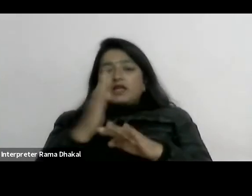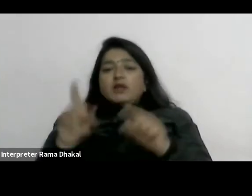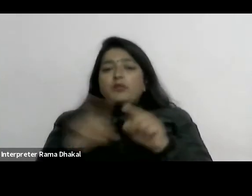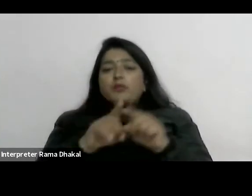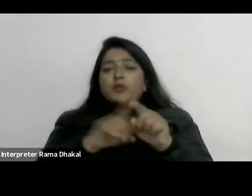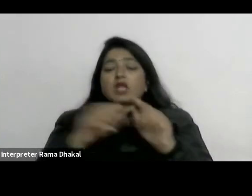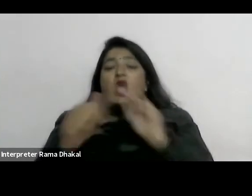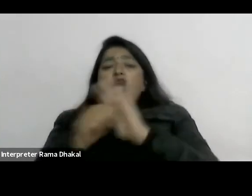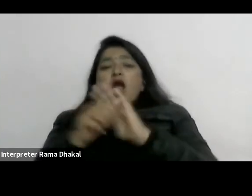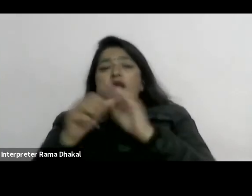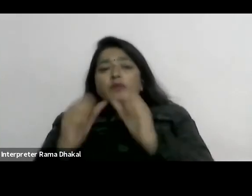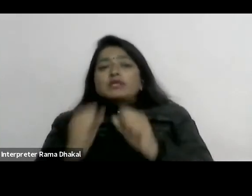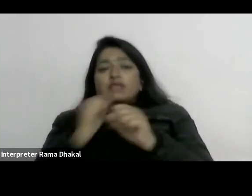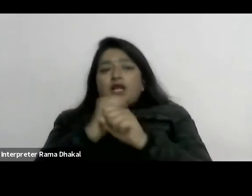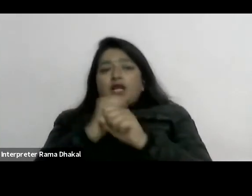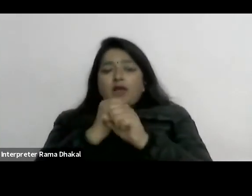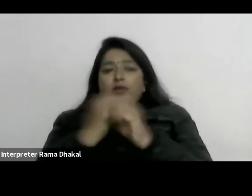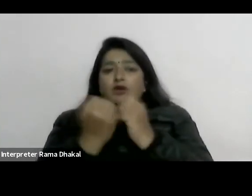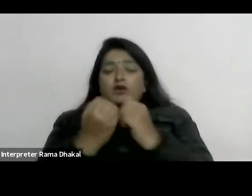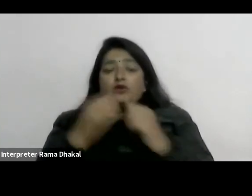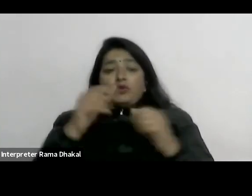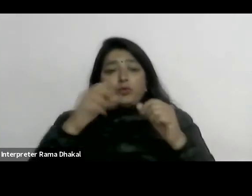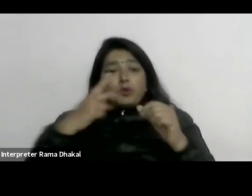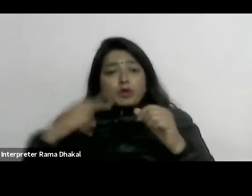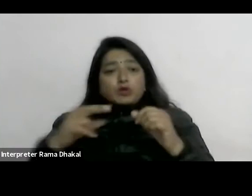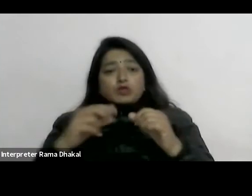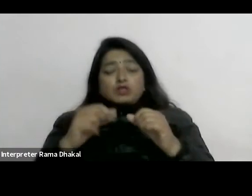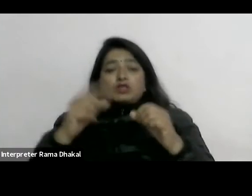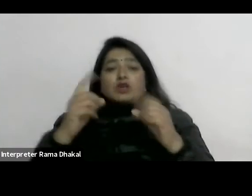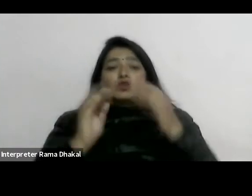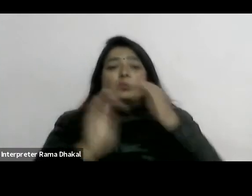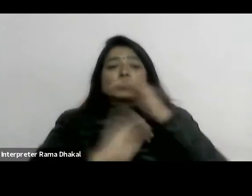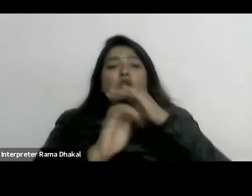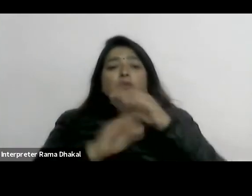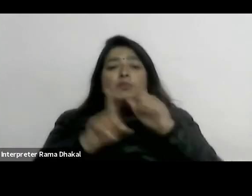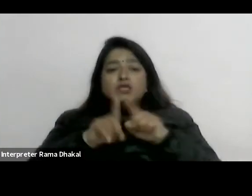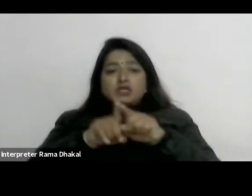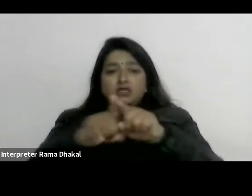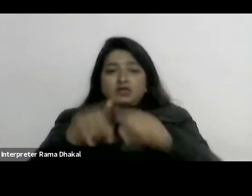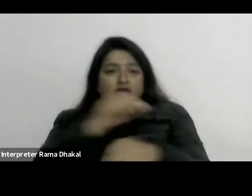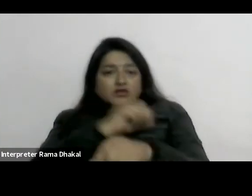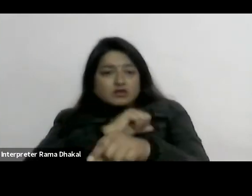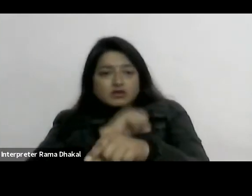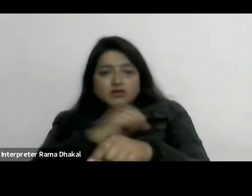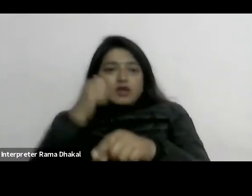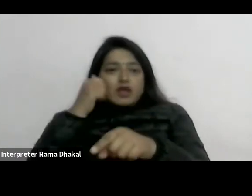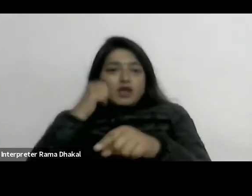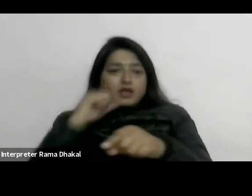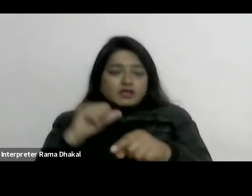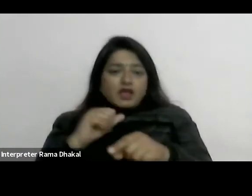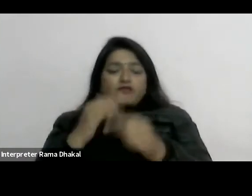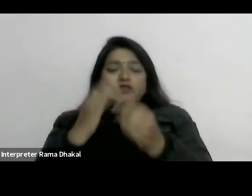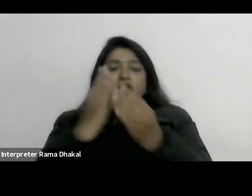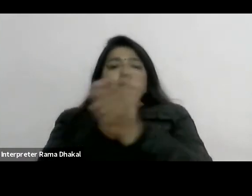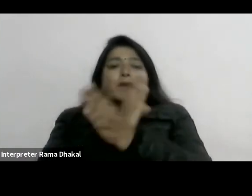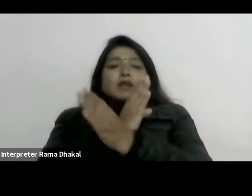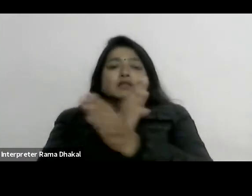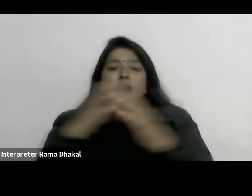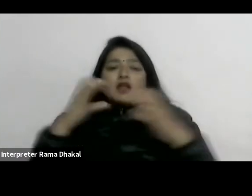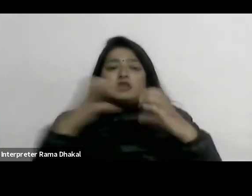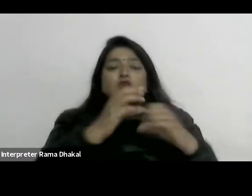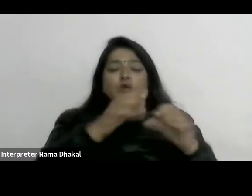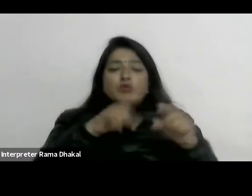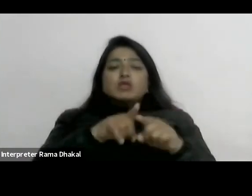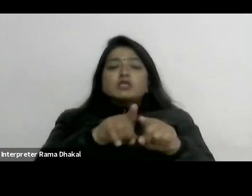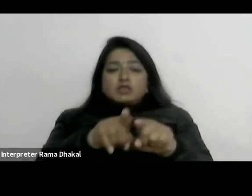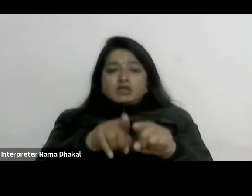front lines with these communities and who know firsthand about the harms and rights and violations that can actually